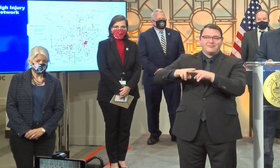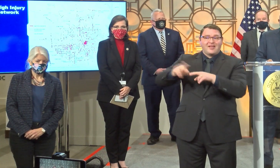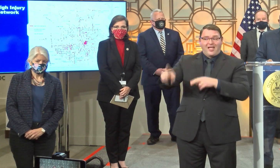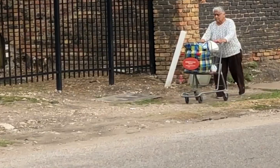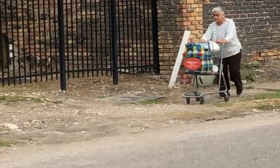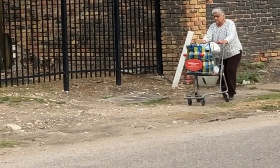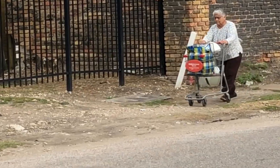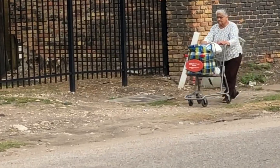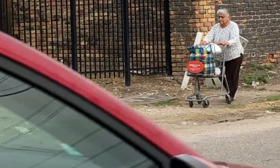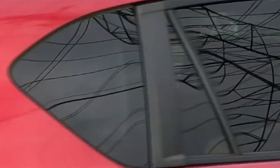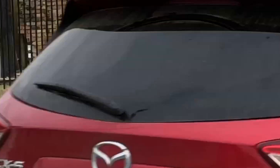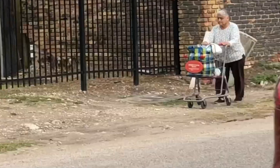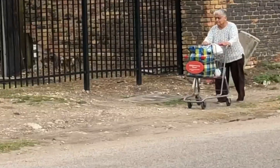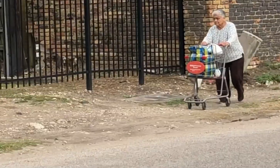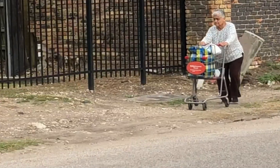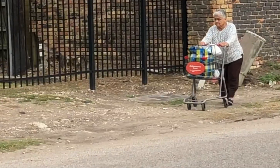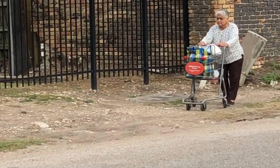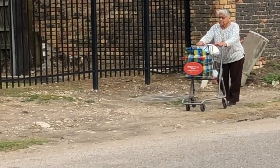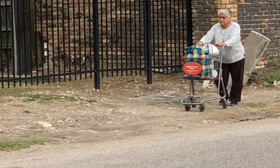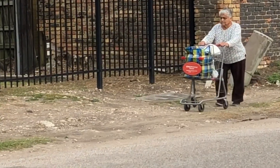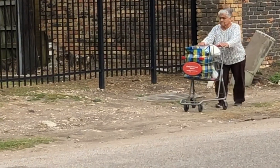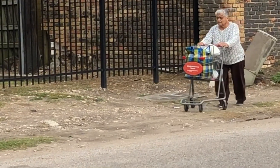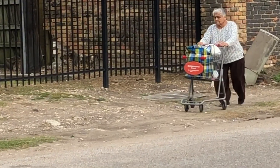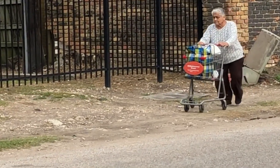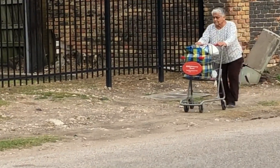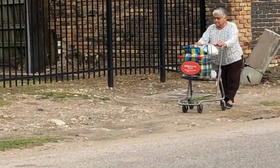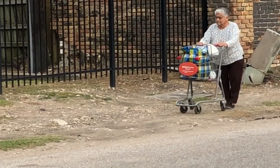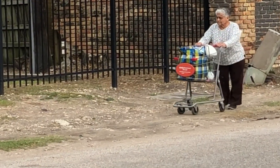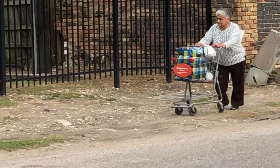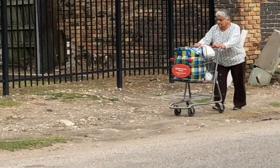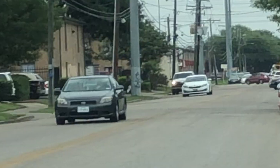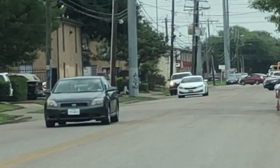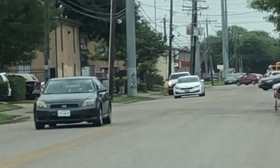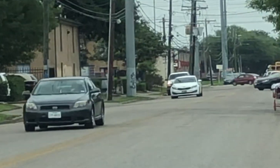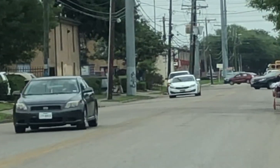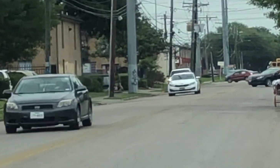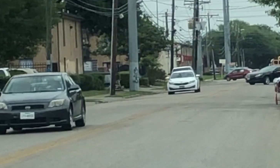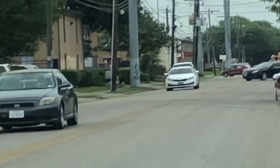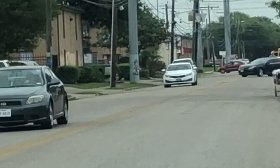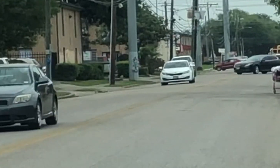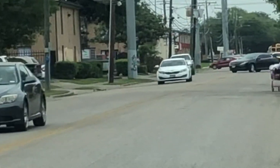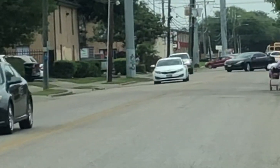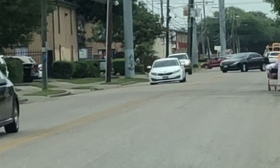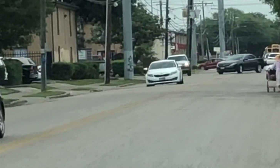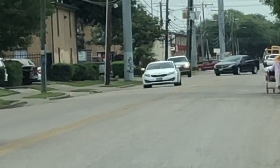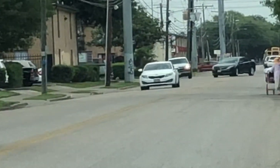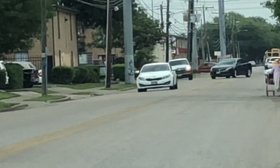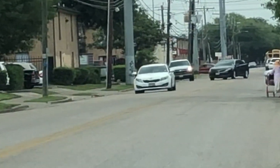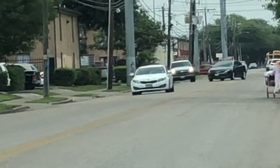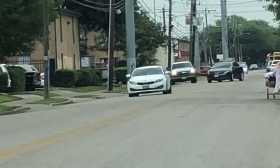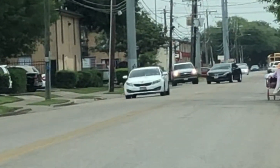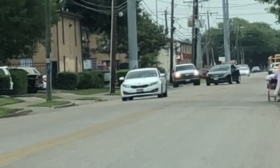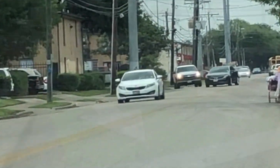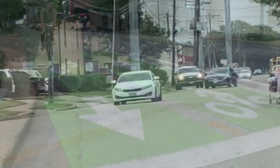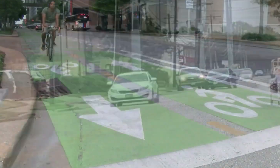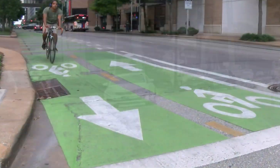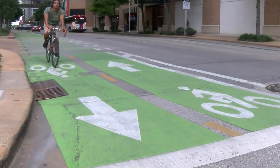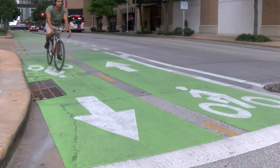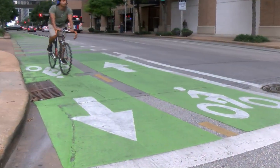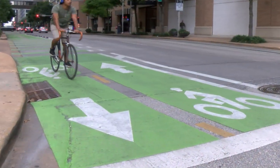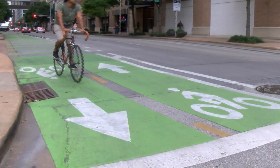priority actions identified in this plan, such as constructing at least 50 miles of sidewalks